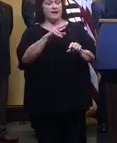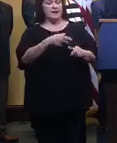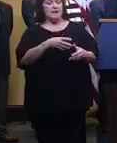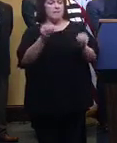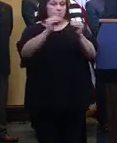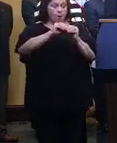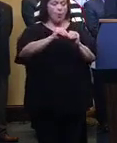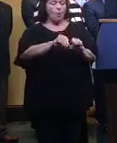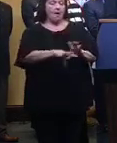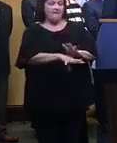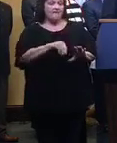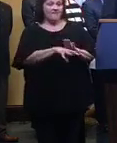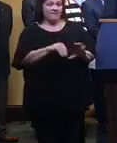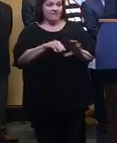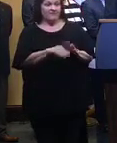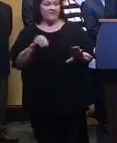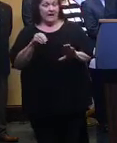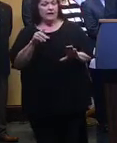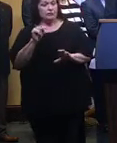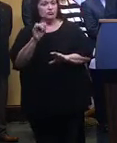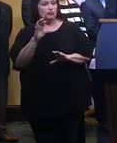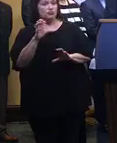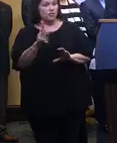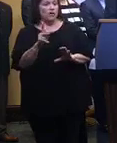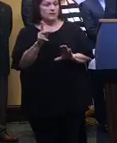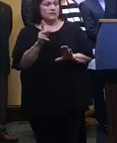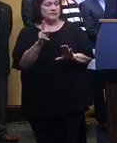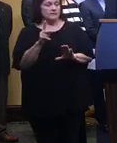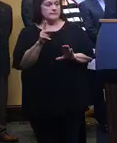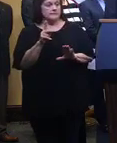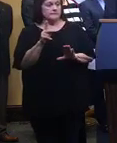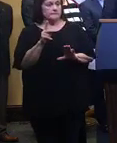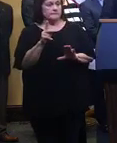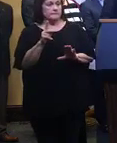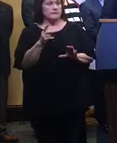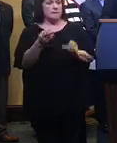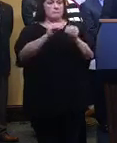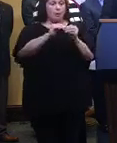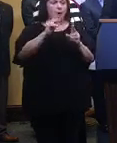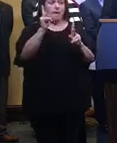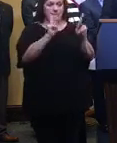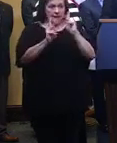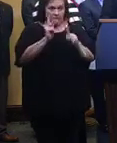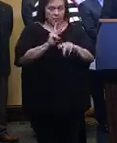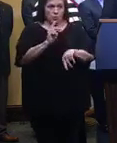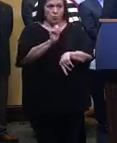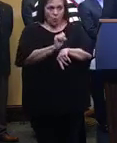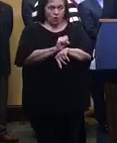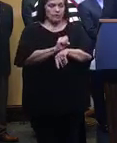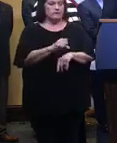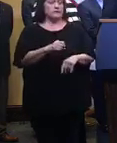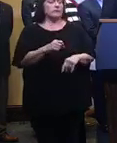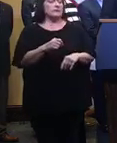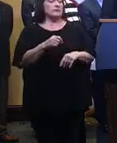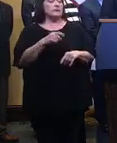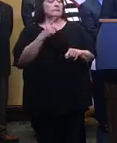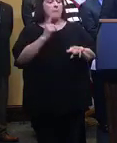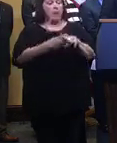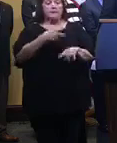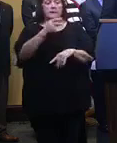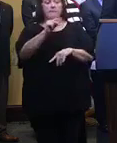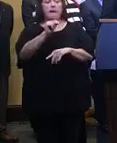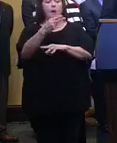That's 2 trucks per council district, plus a floating crew, as well as responding to potholes, which are